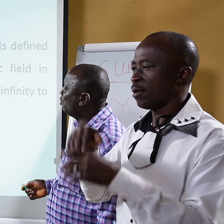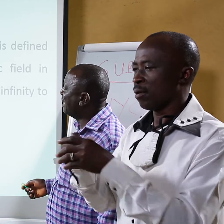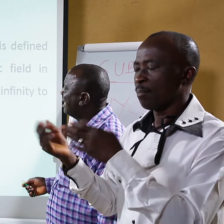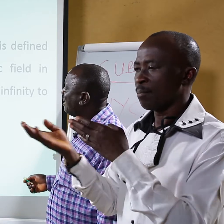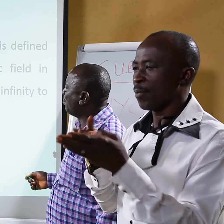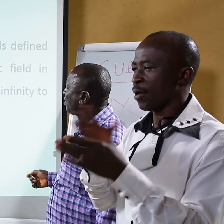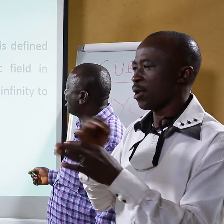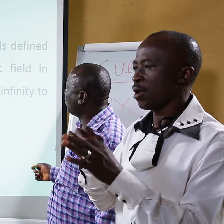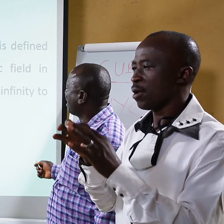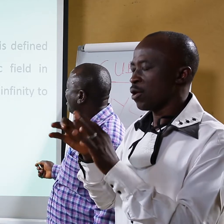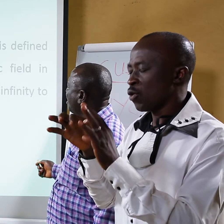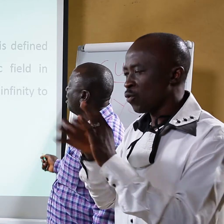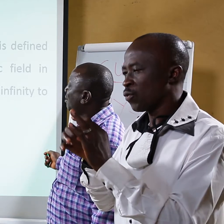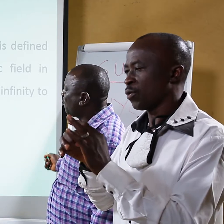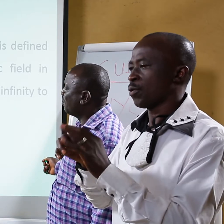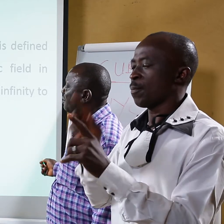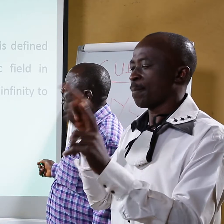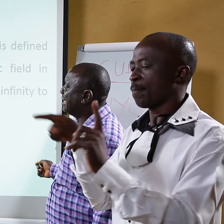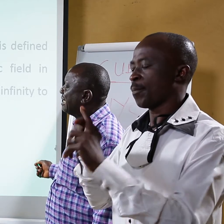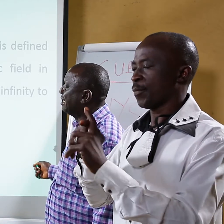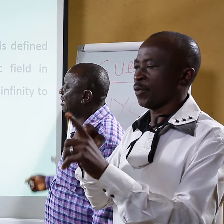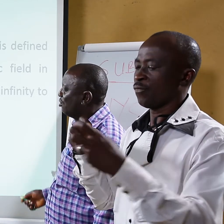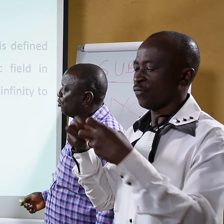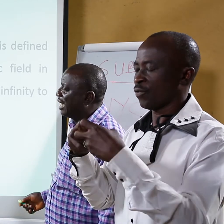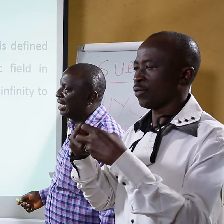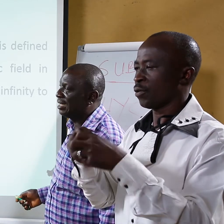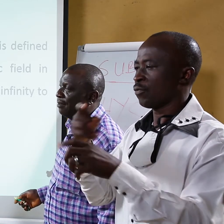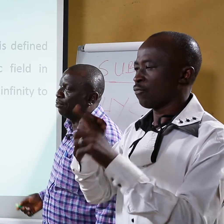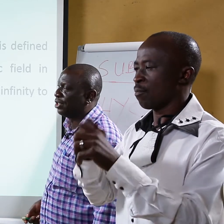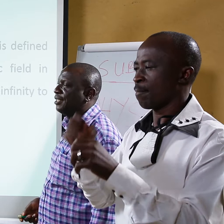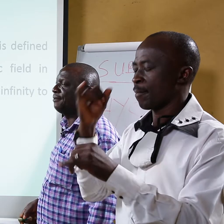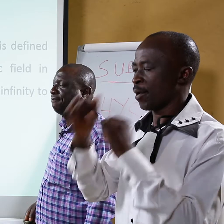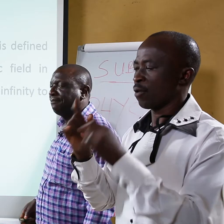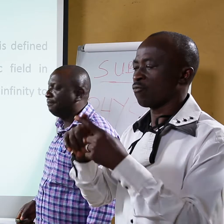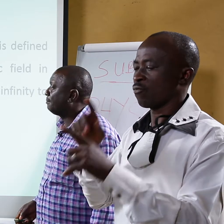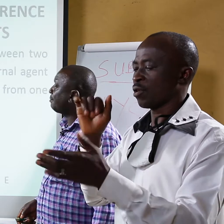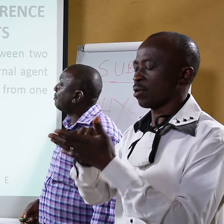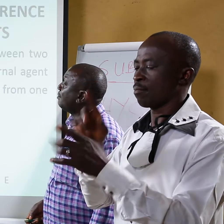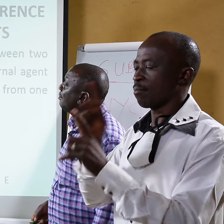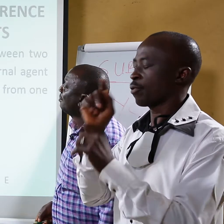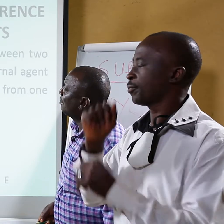a unit positive charge from infinity to that point.